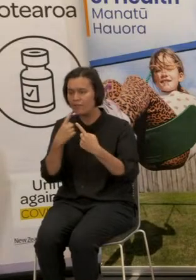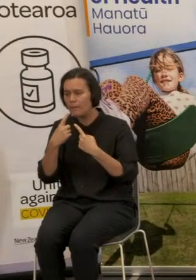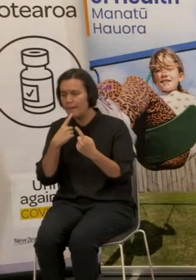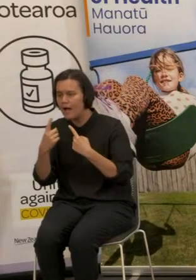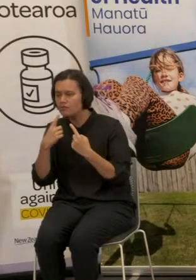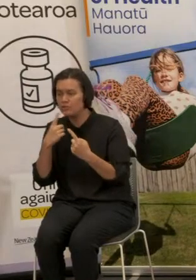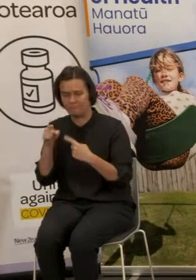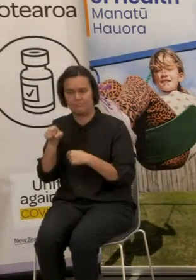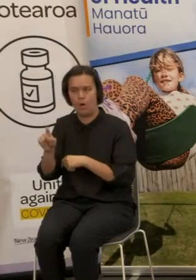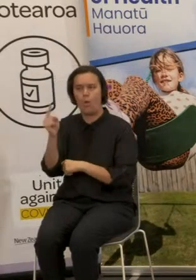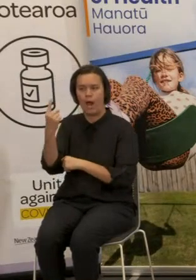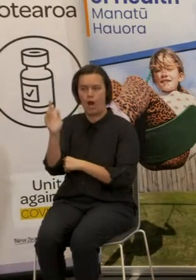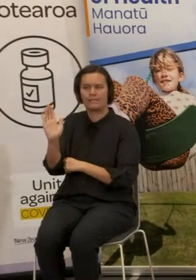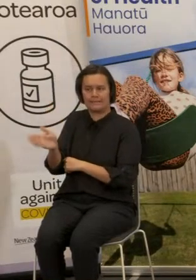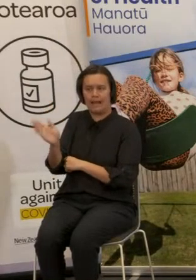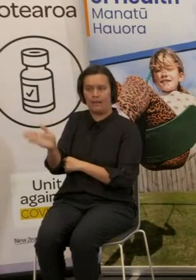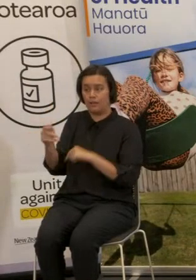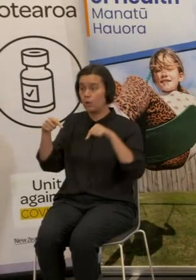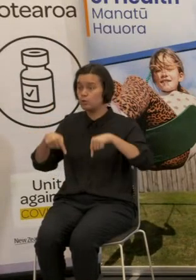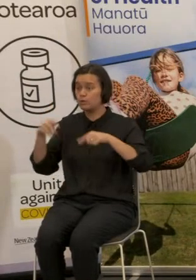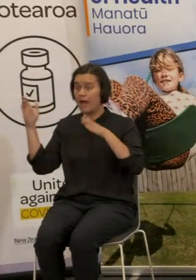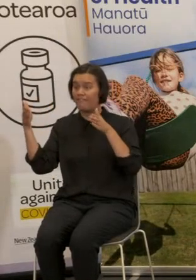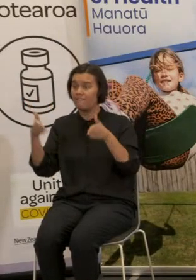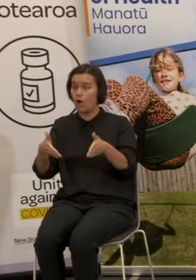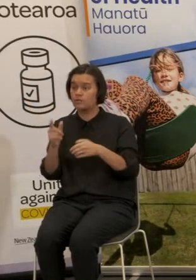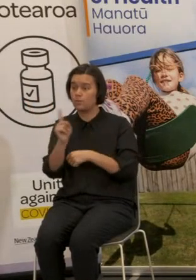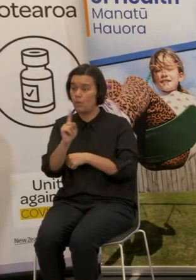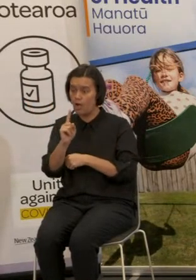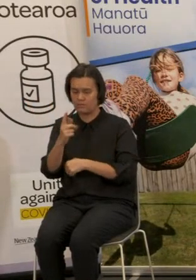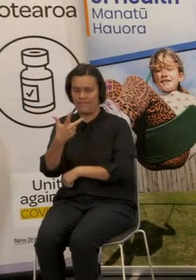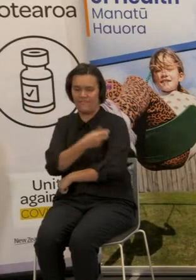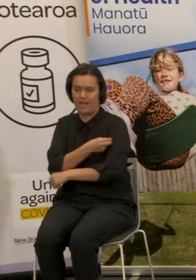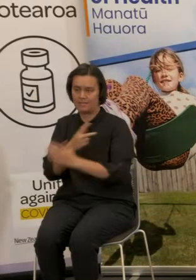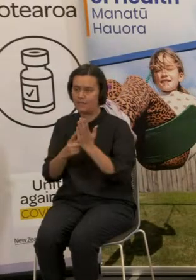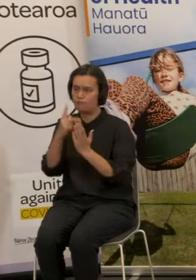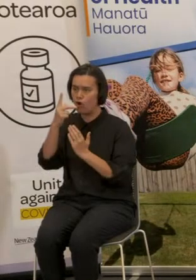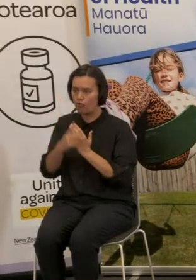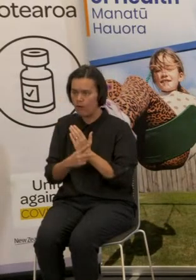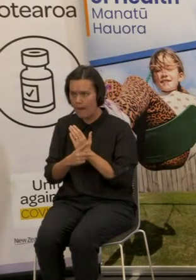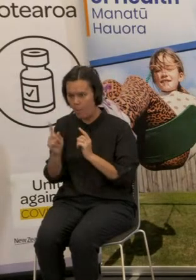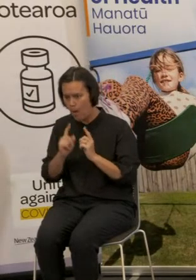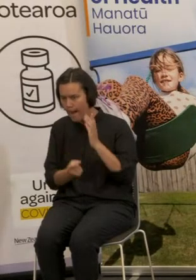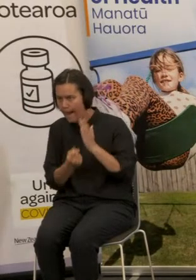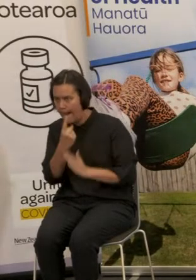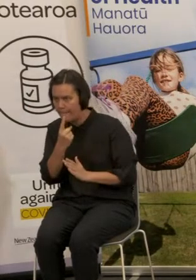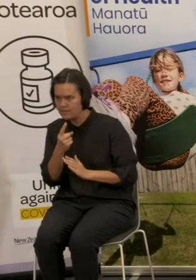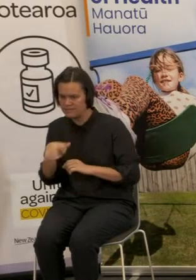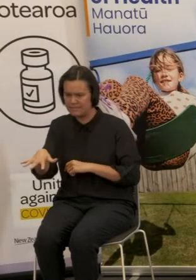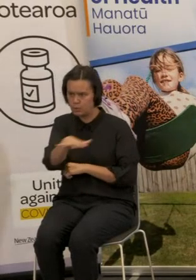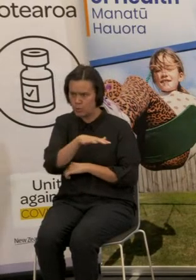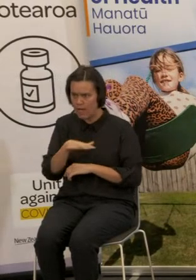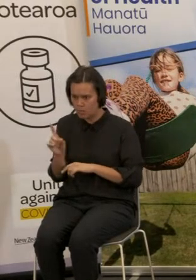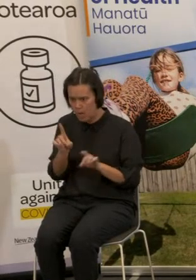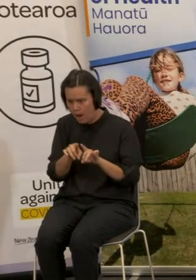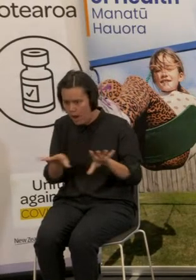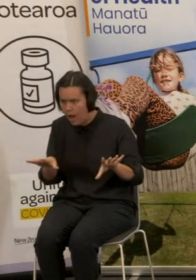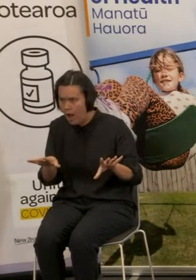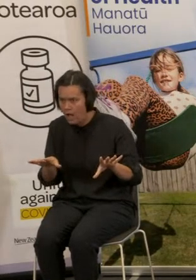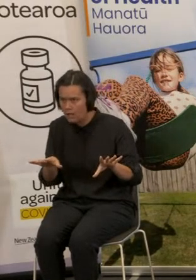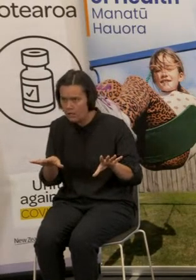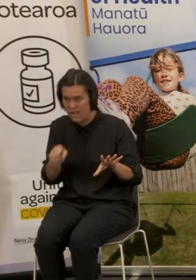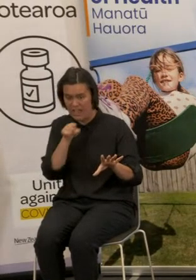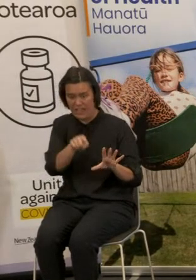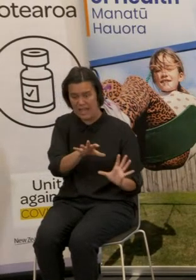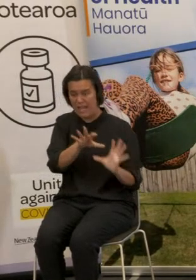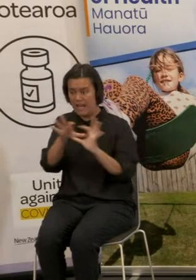3 things. First of all, just where we are in the vaccination program and what that means for our outbreak, our response to